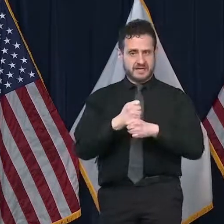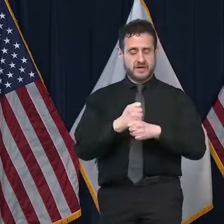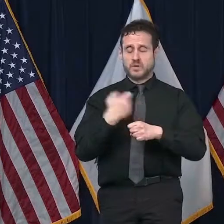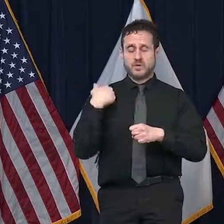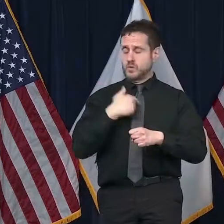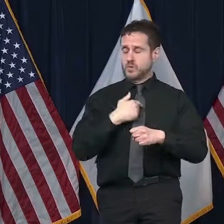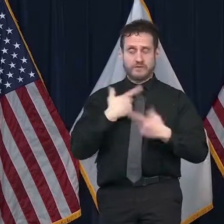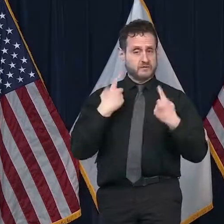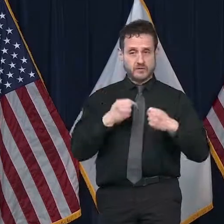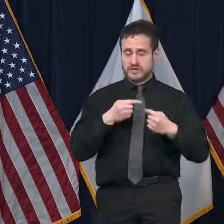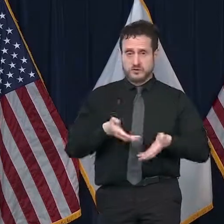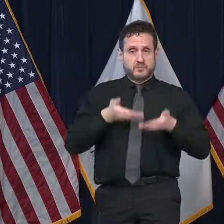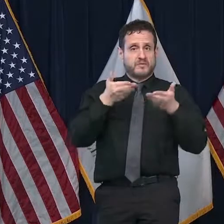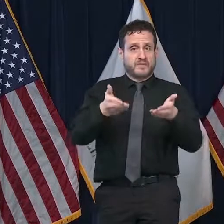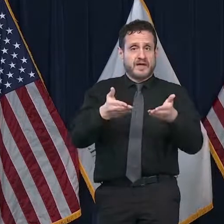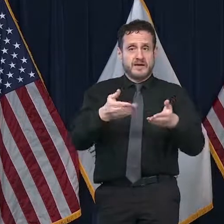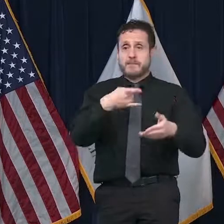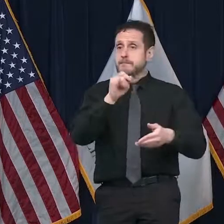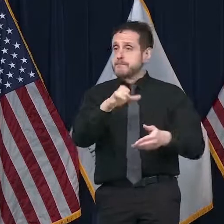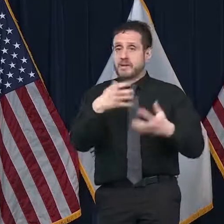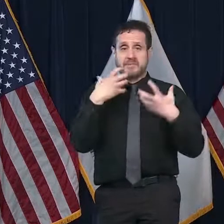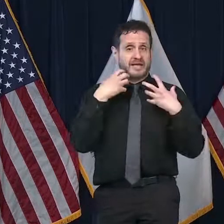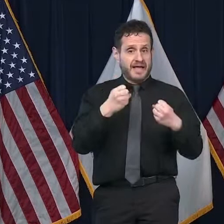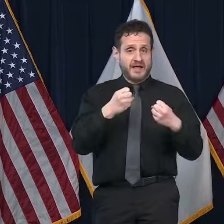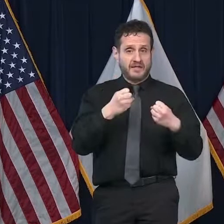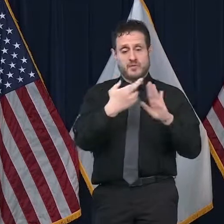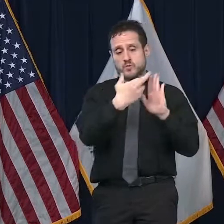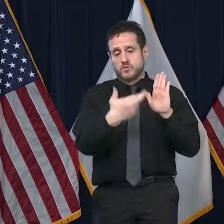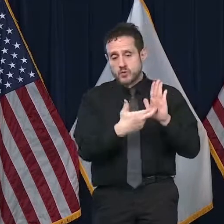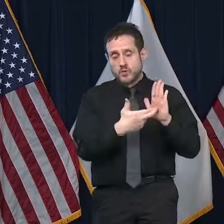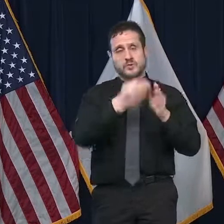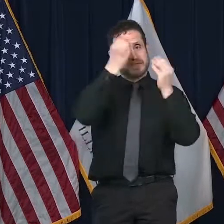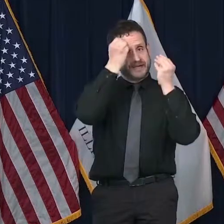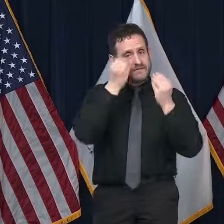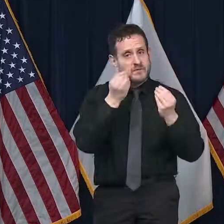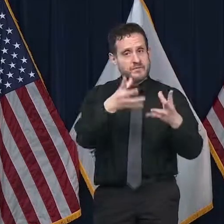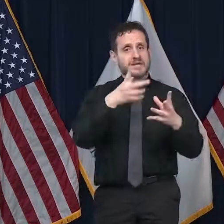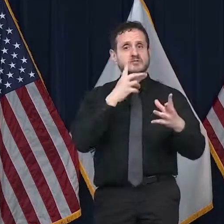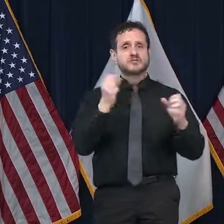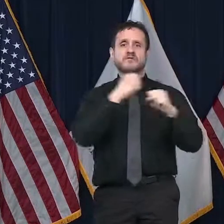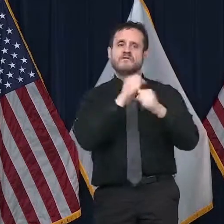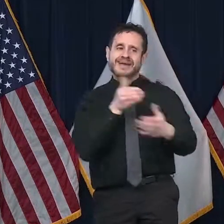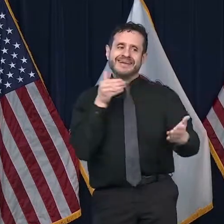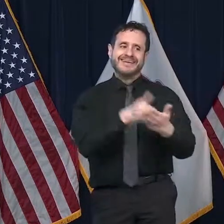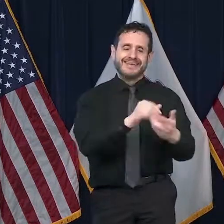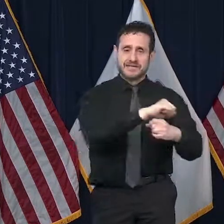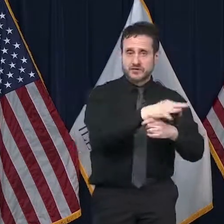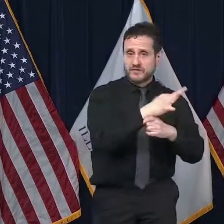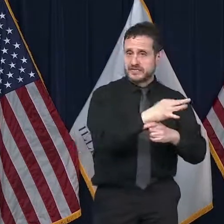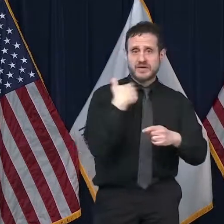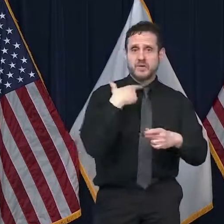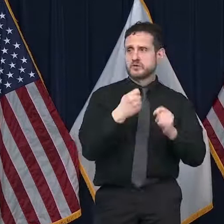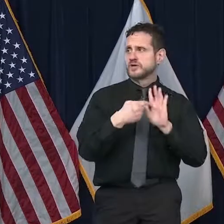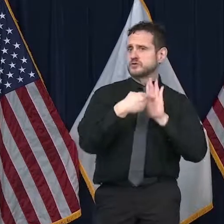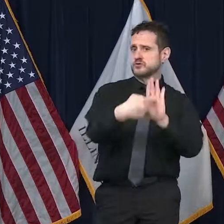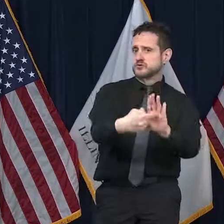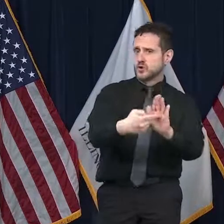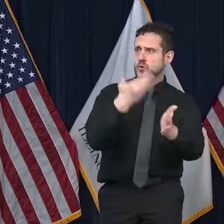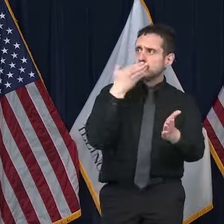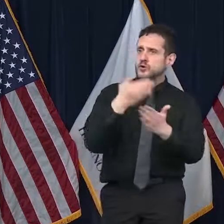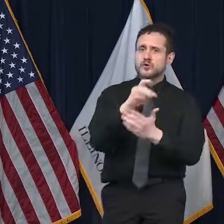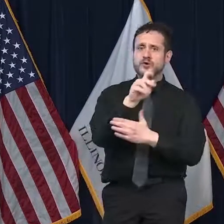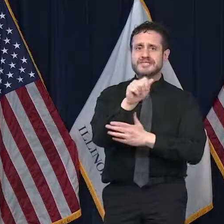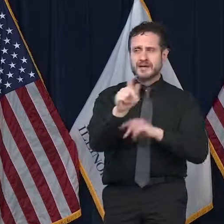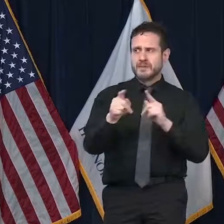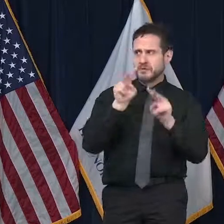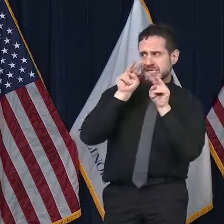guidance to combat COVID-19. And we're providing the best data we can so that people can see what is happening as